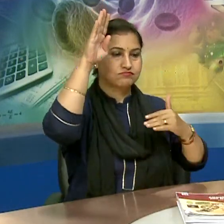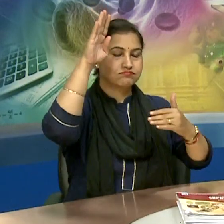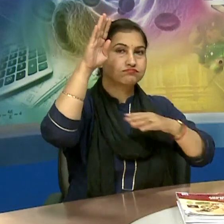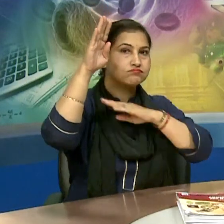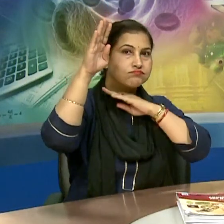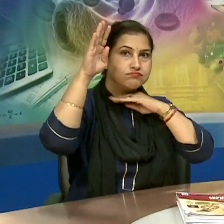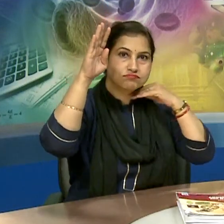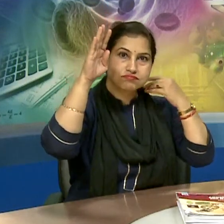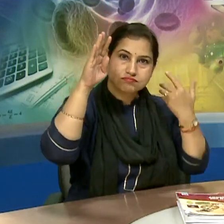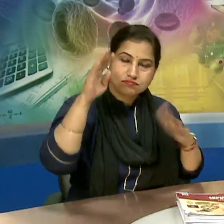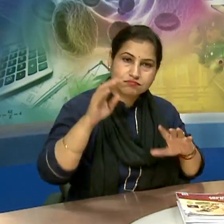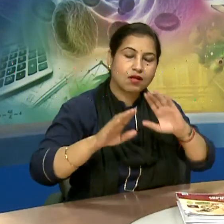but were